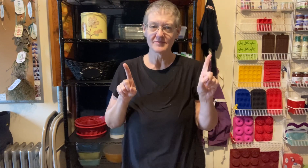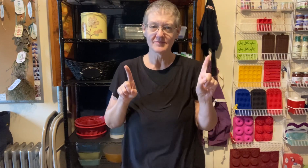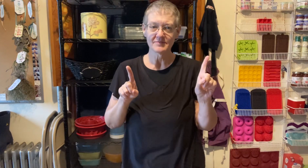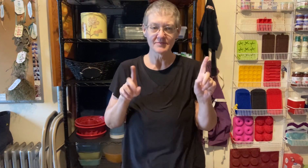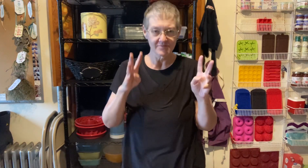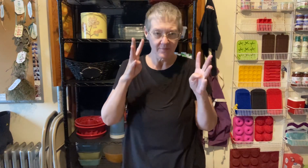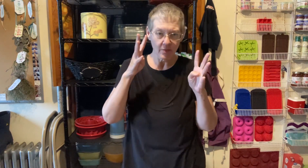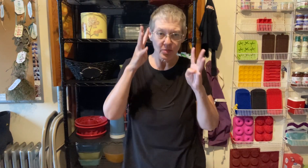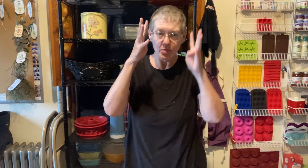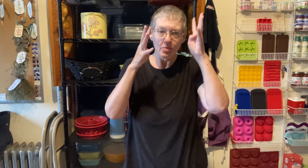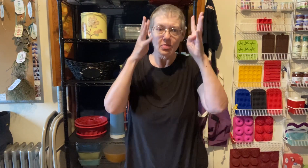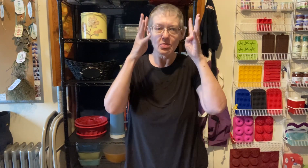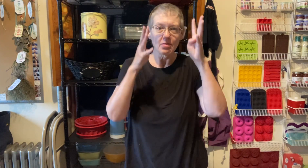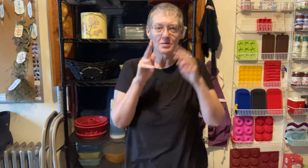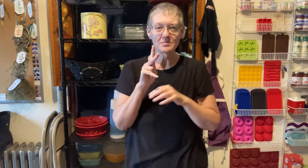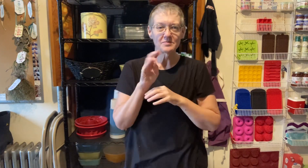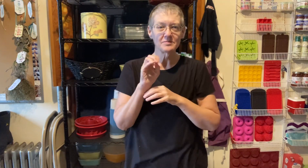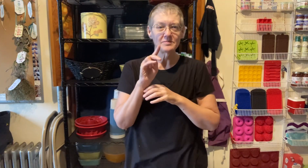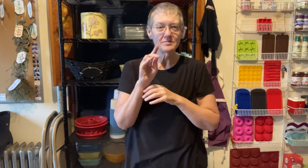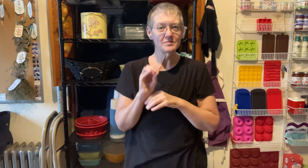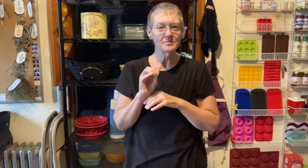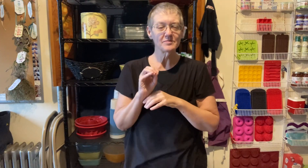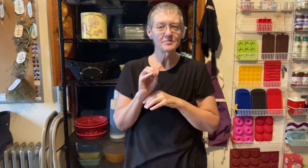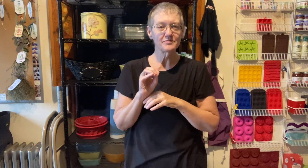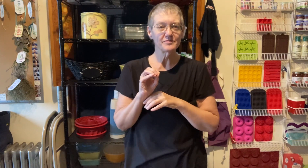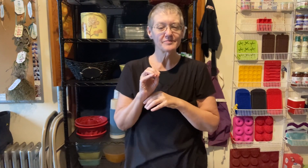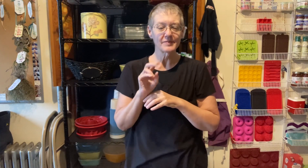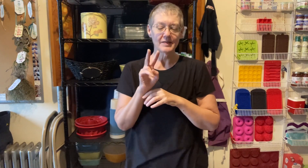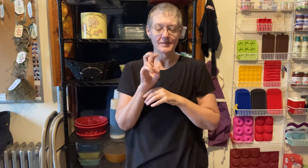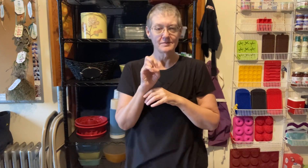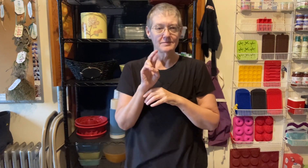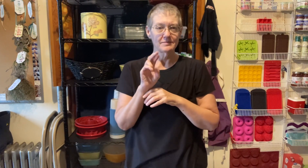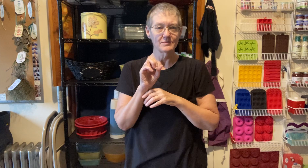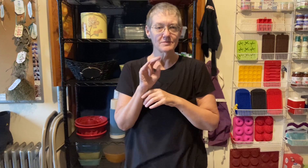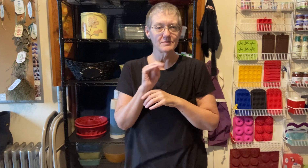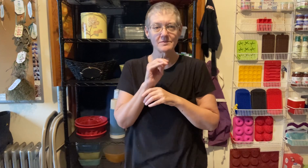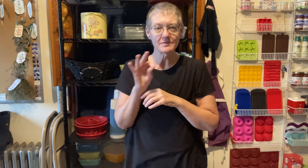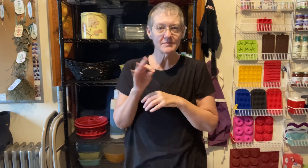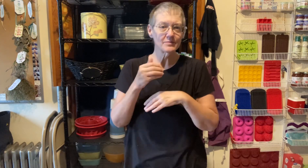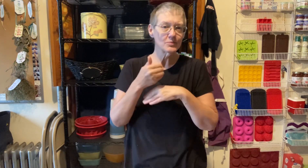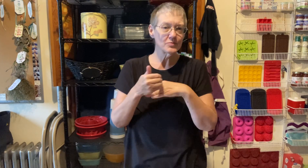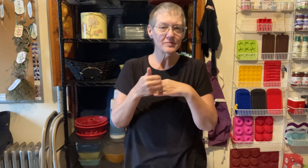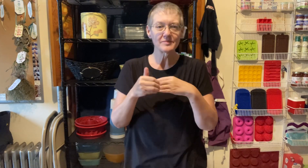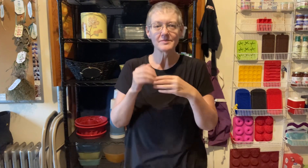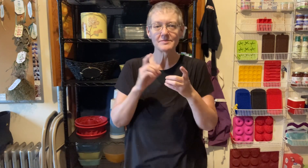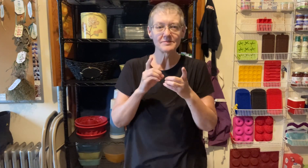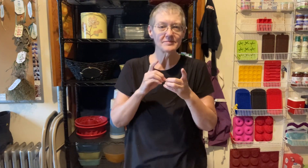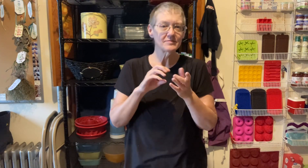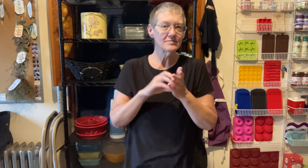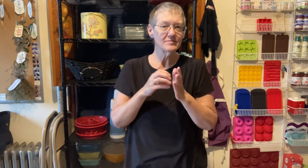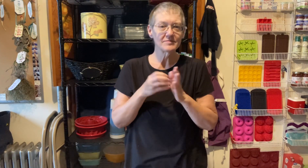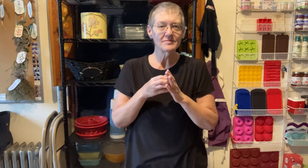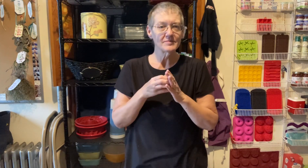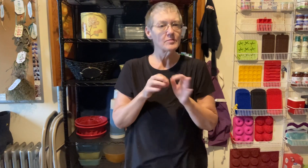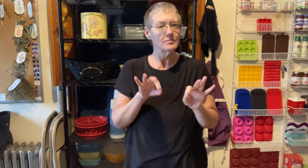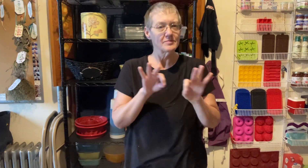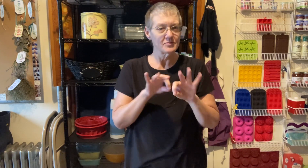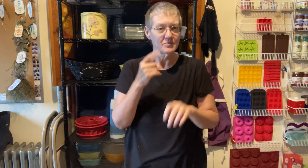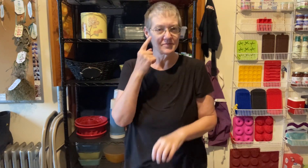it. Coming up with keto versions of things like bread, desserts, and